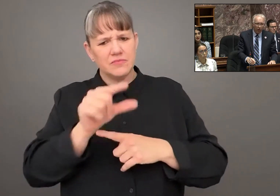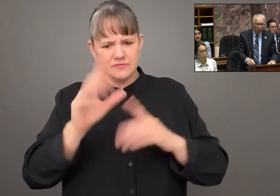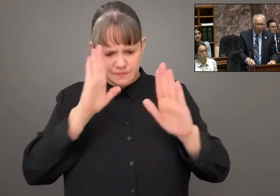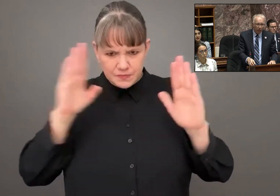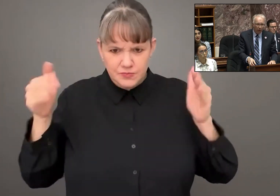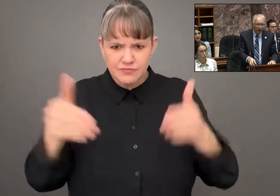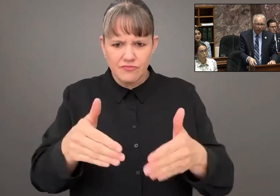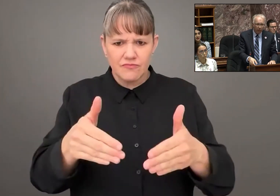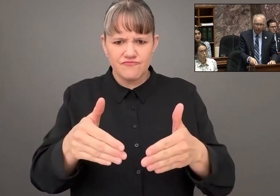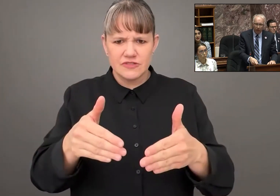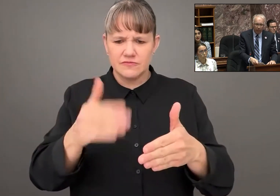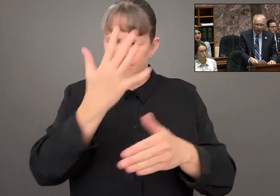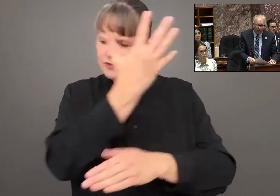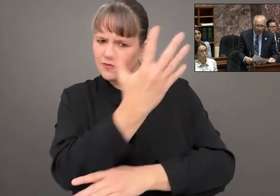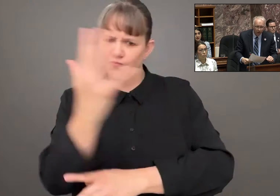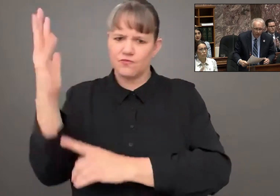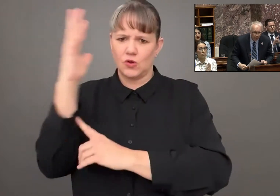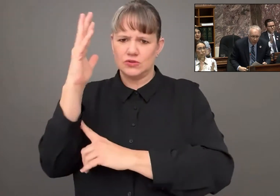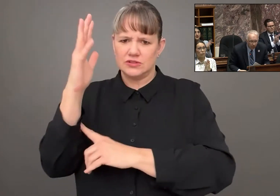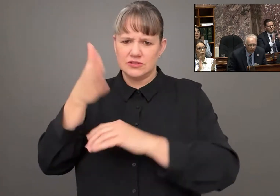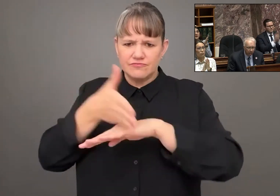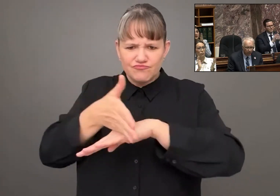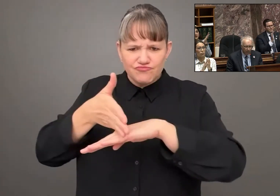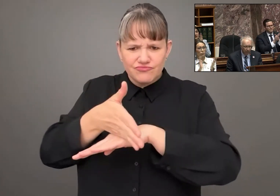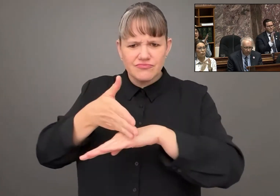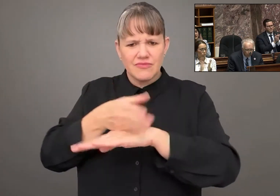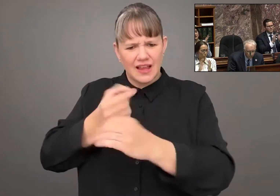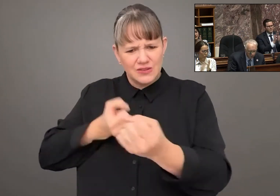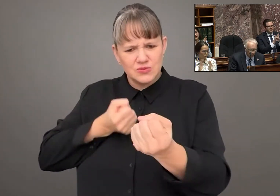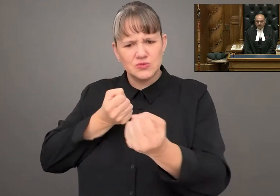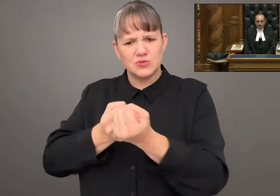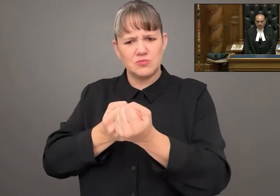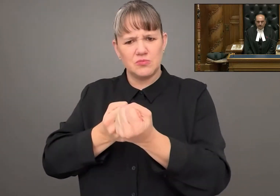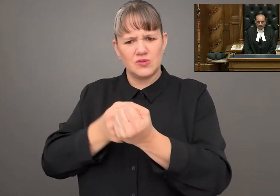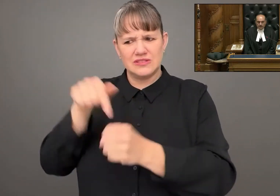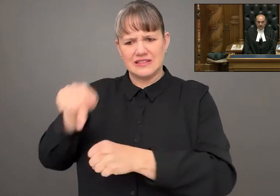what is a cornerstone industry for this province?